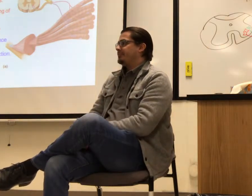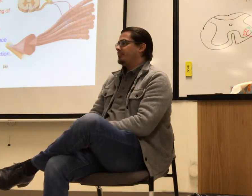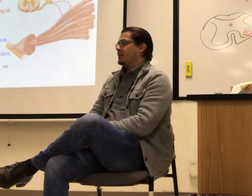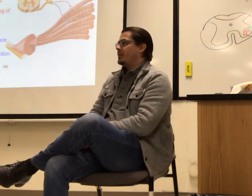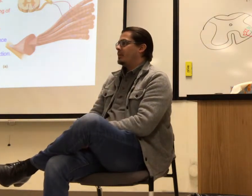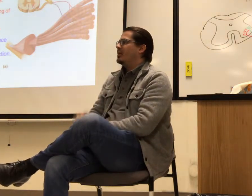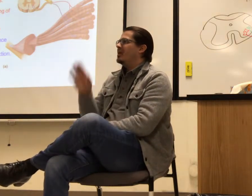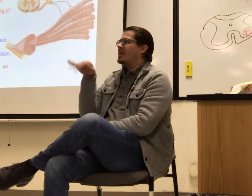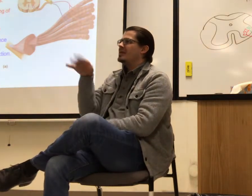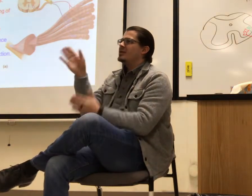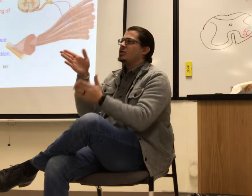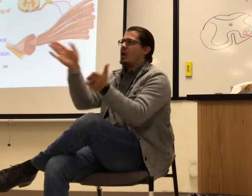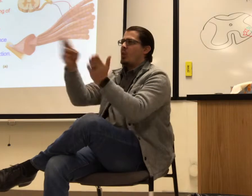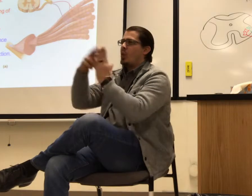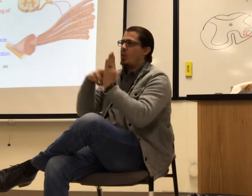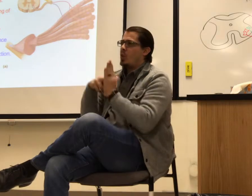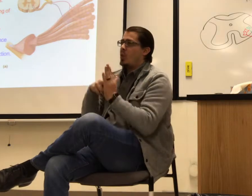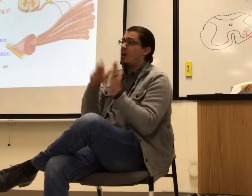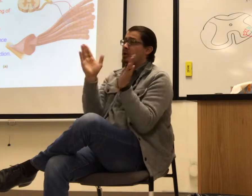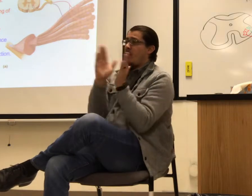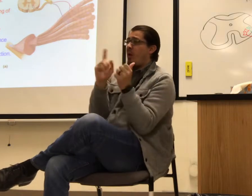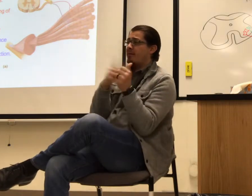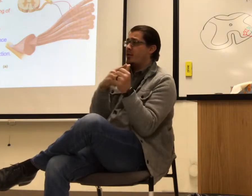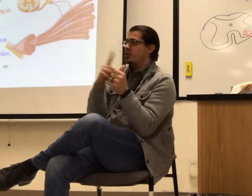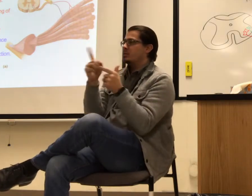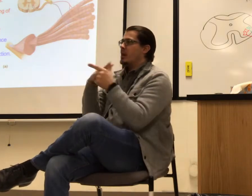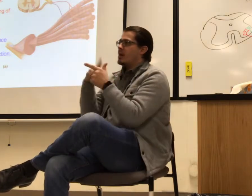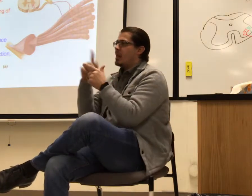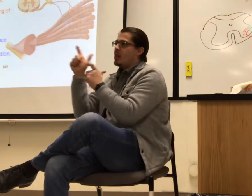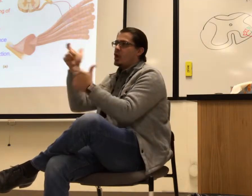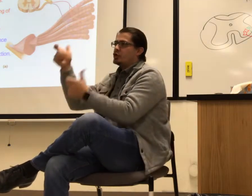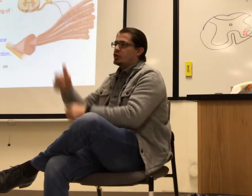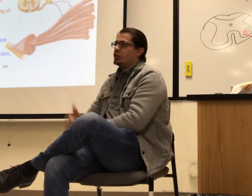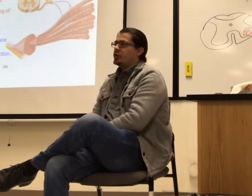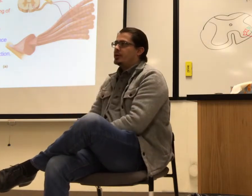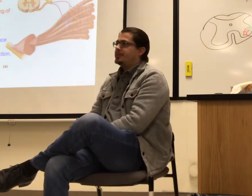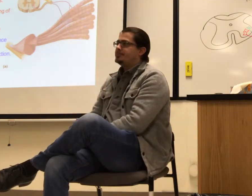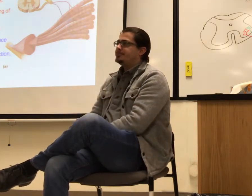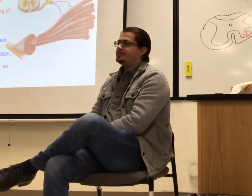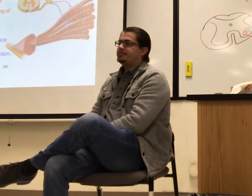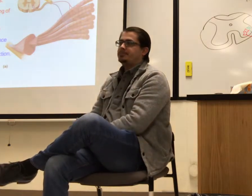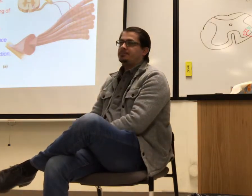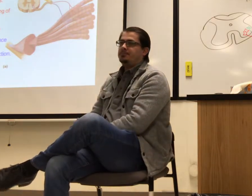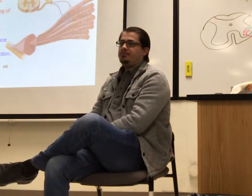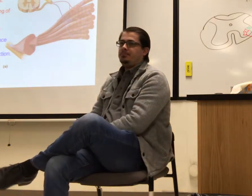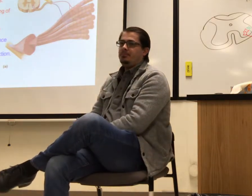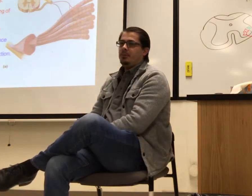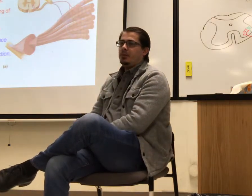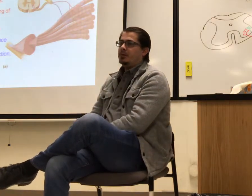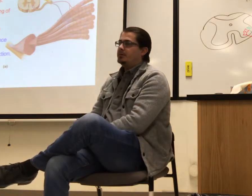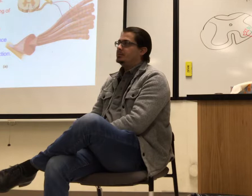That's kind of the general rule. Rules are good. Let's see, recruit.